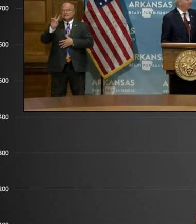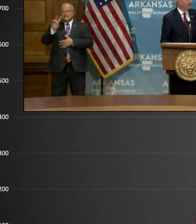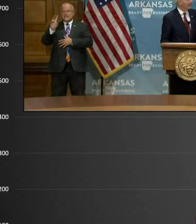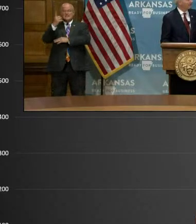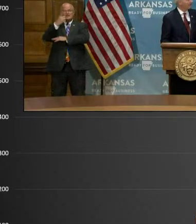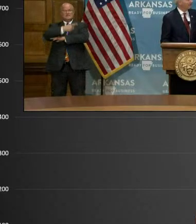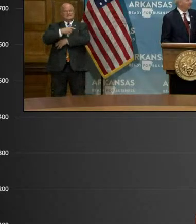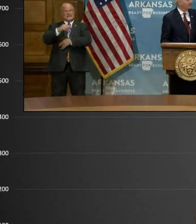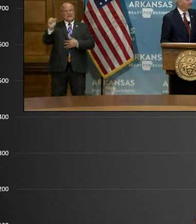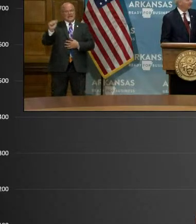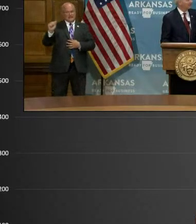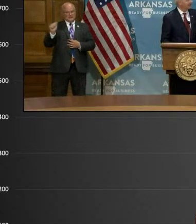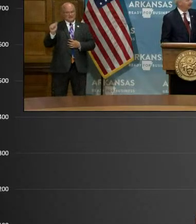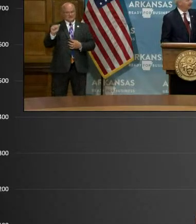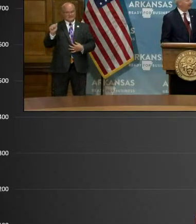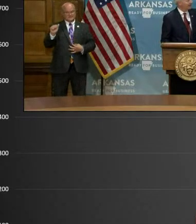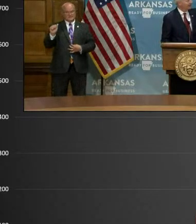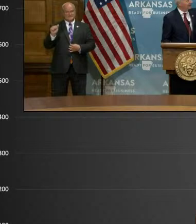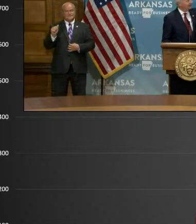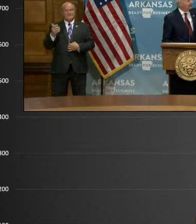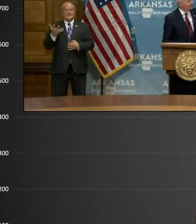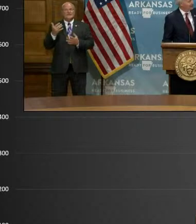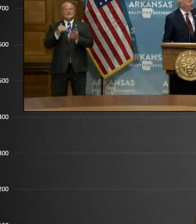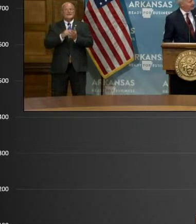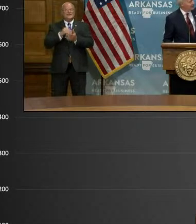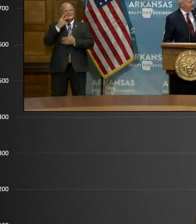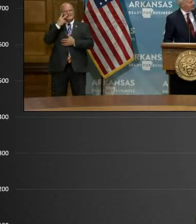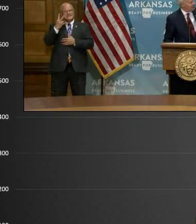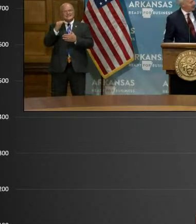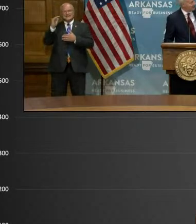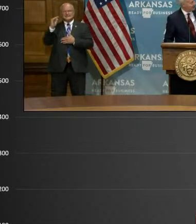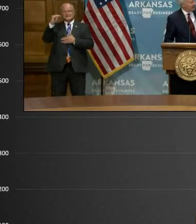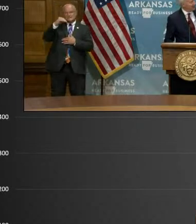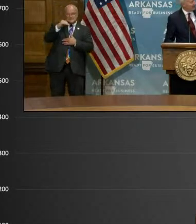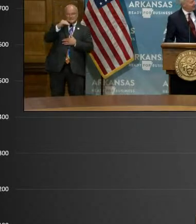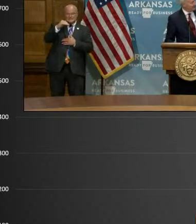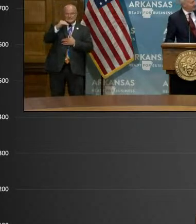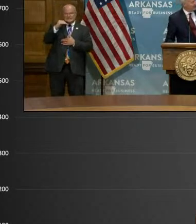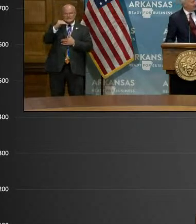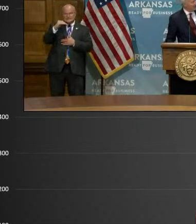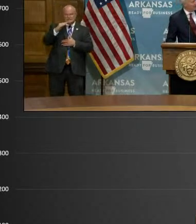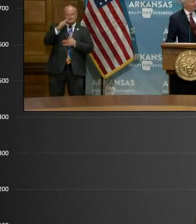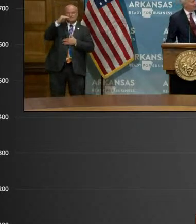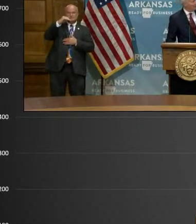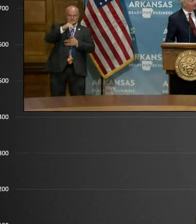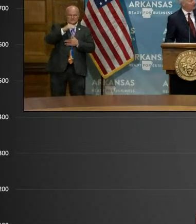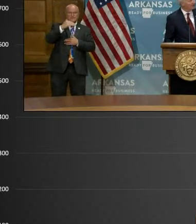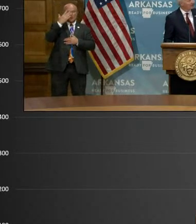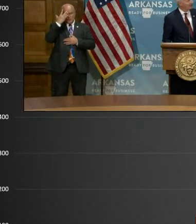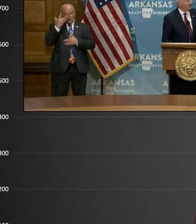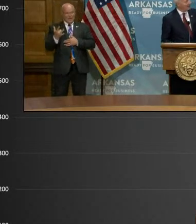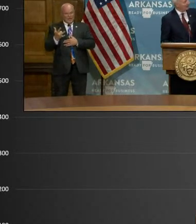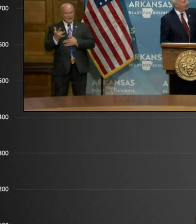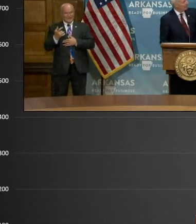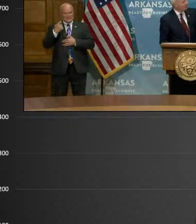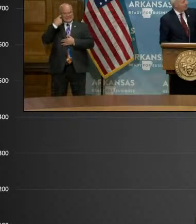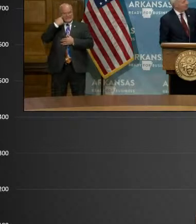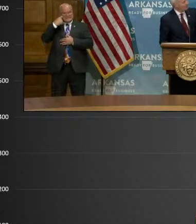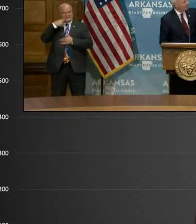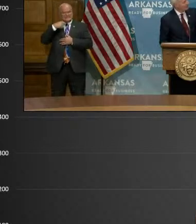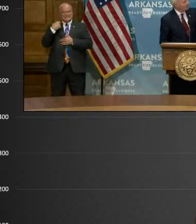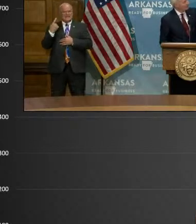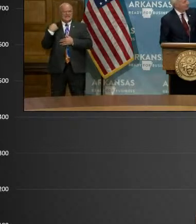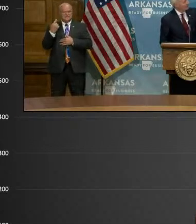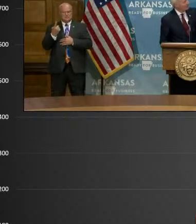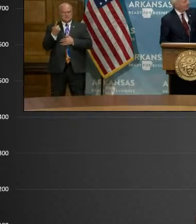7-day rolling average. And here again, you can see the dip down. It flattened and it's dipping down because the last